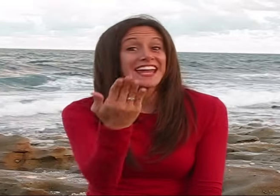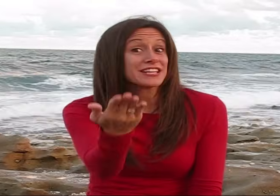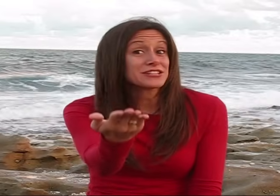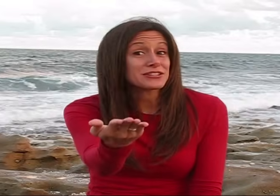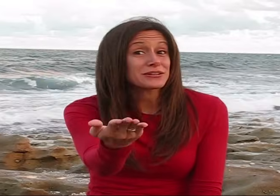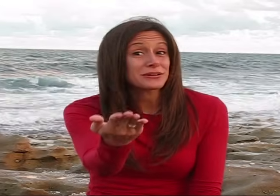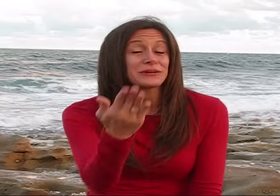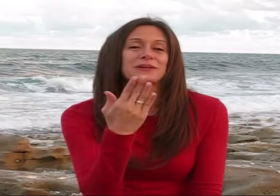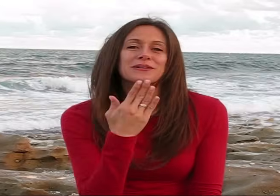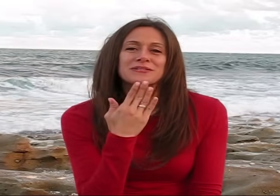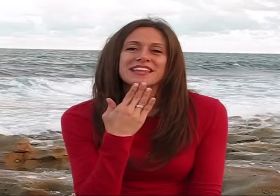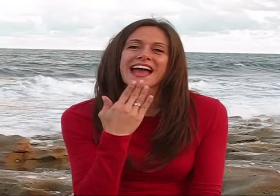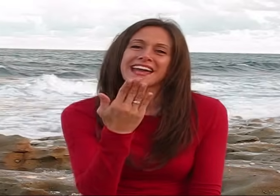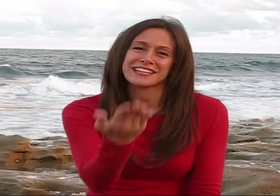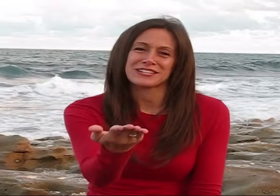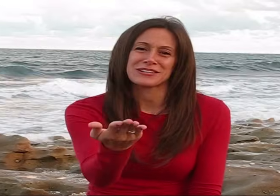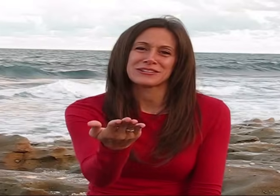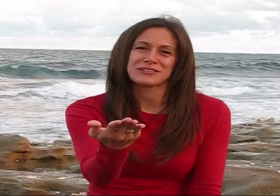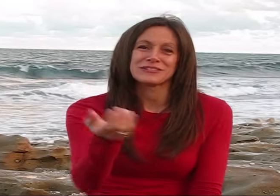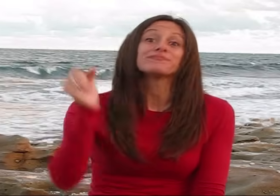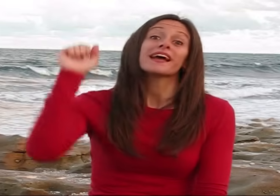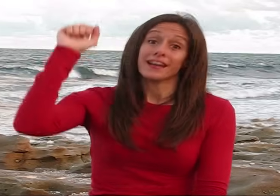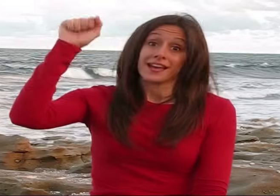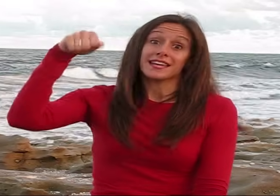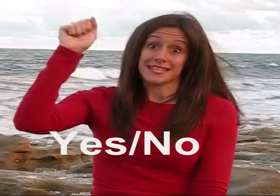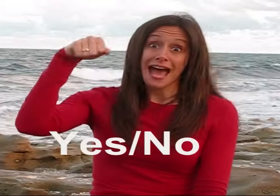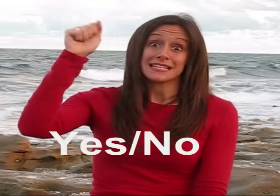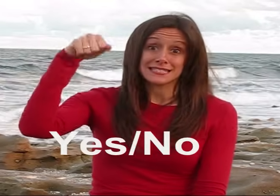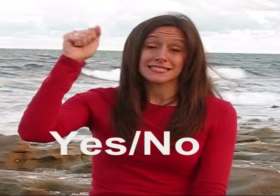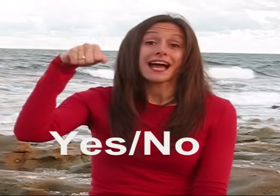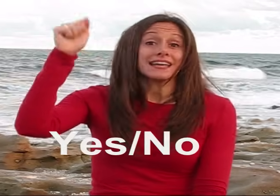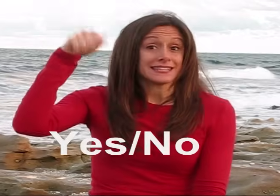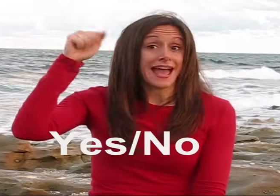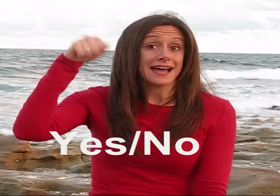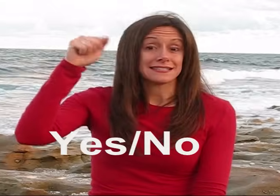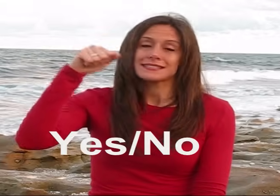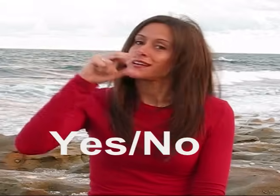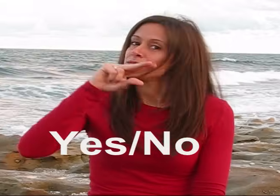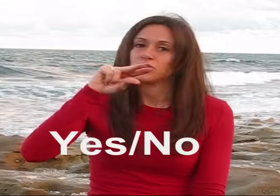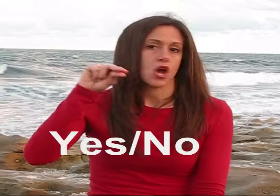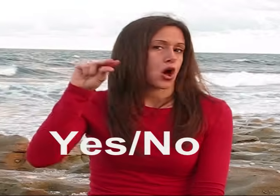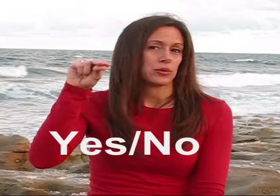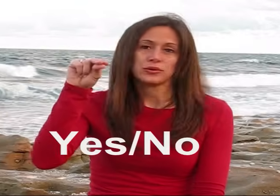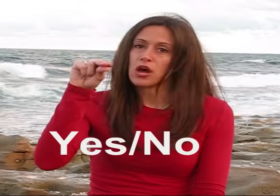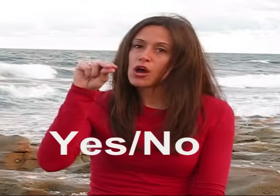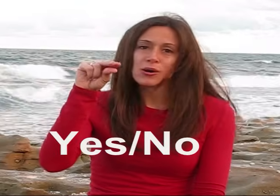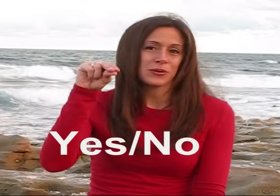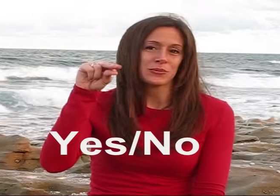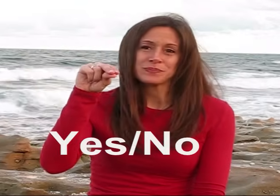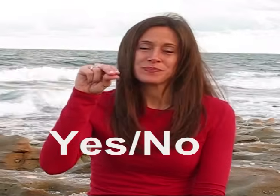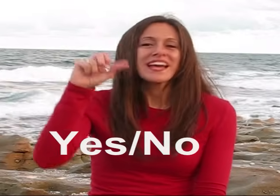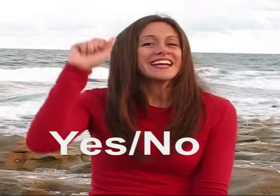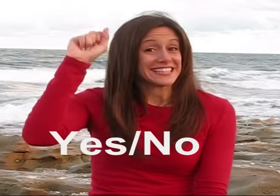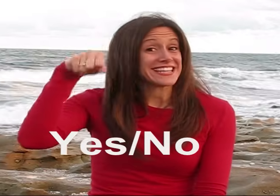Thank you, thank you. Yes, yes, no, no.